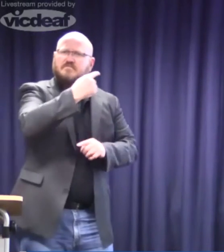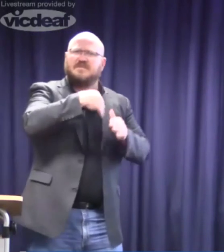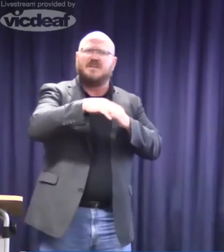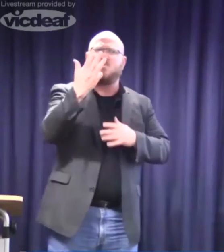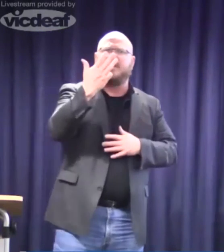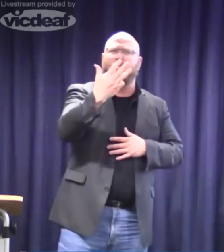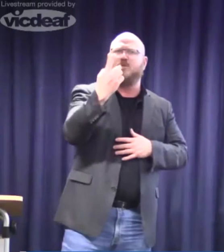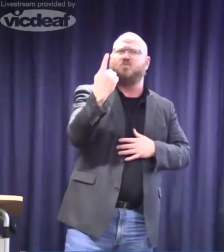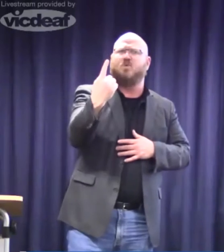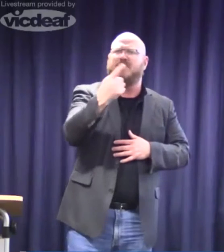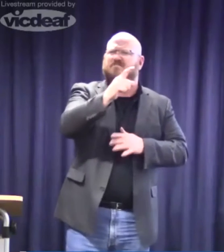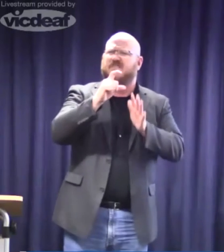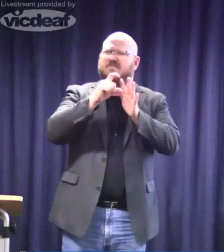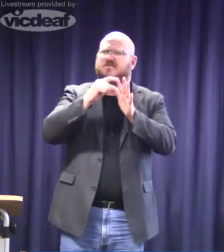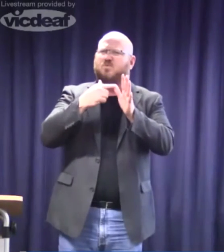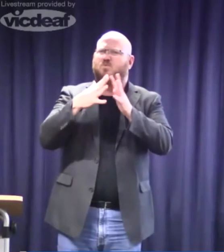interpreting services.